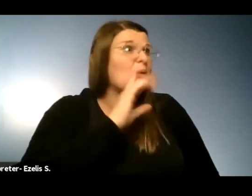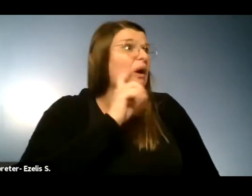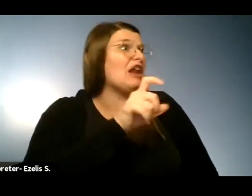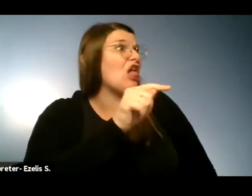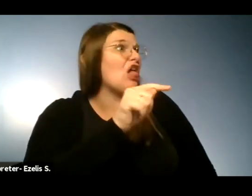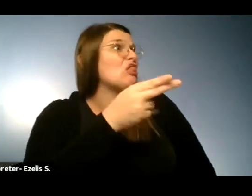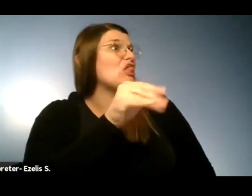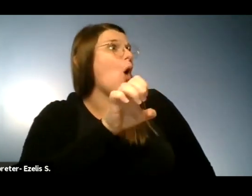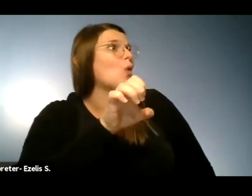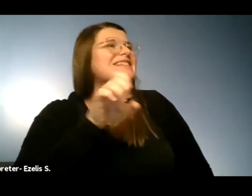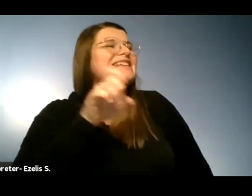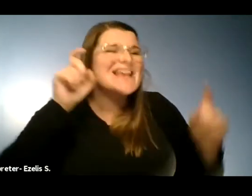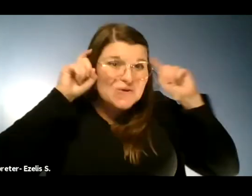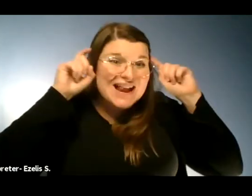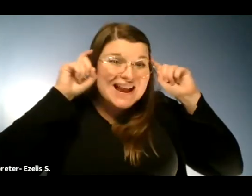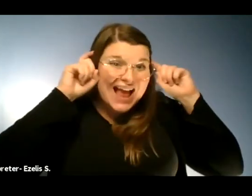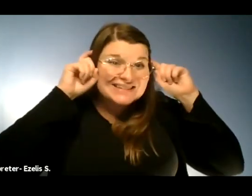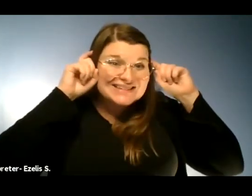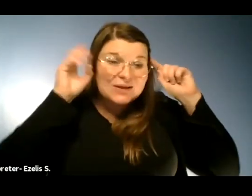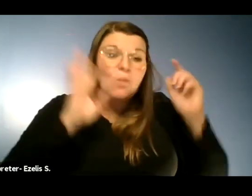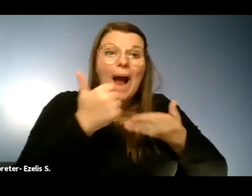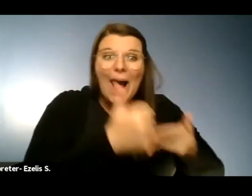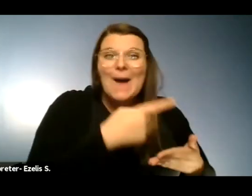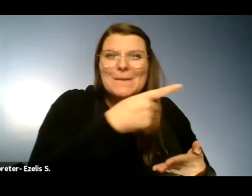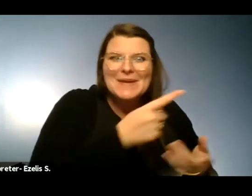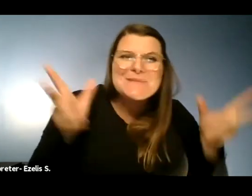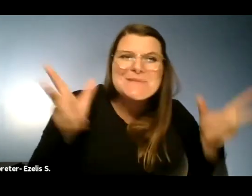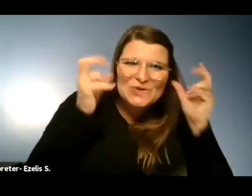Those hearing aids will help him hear today.